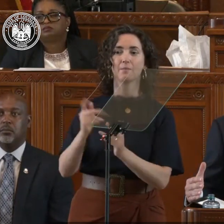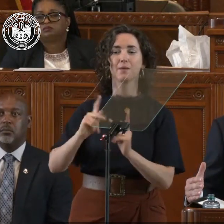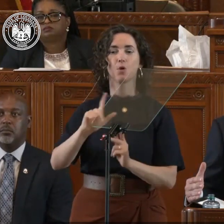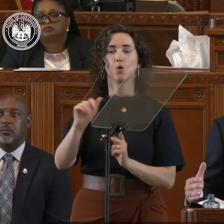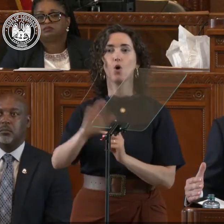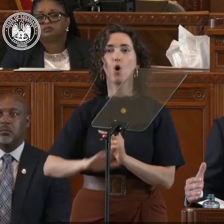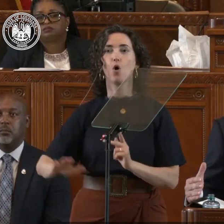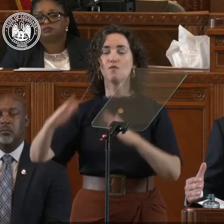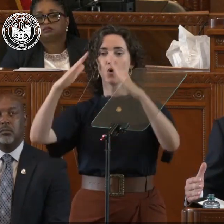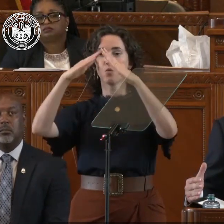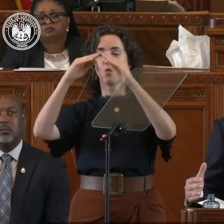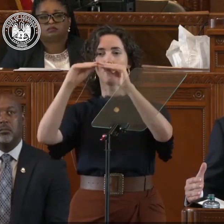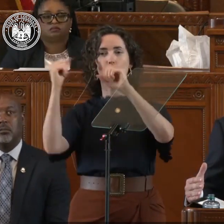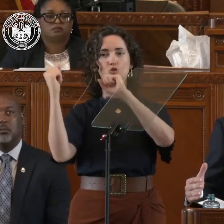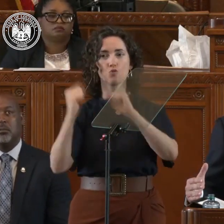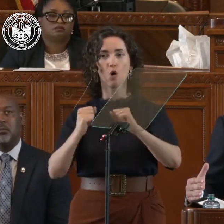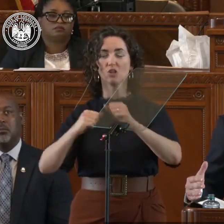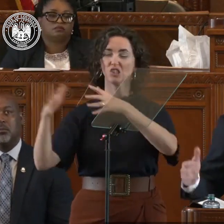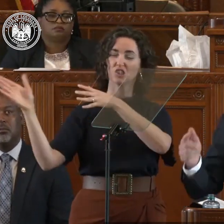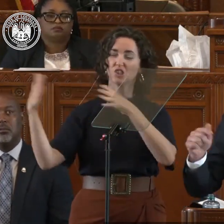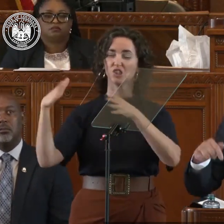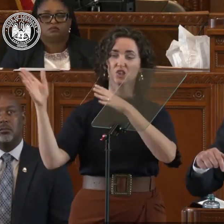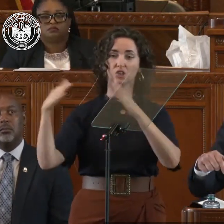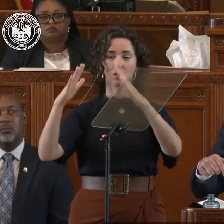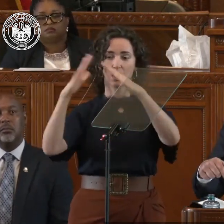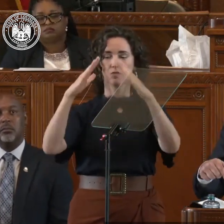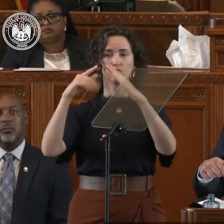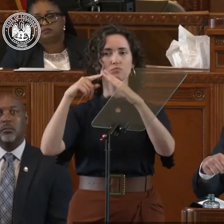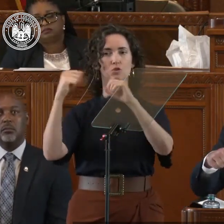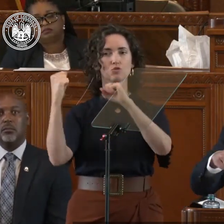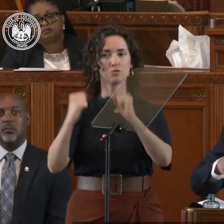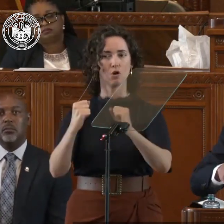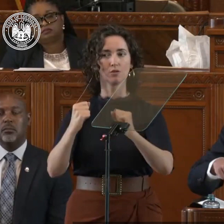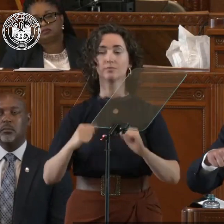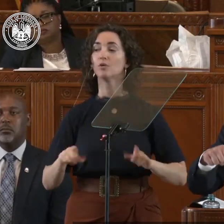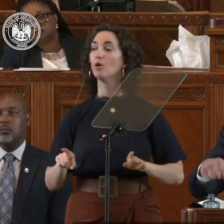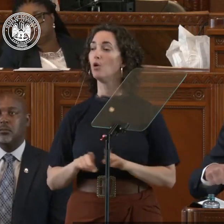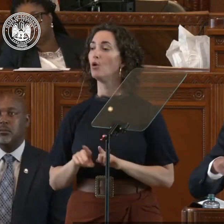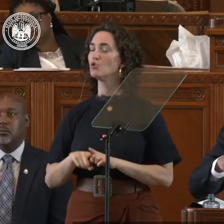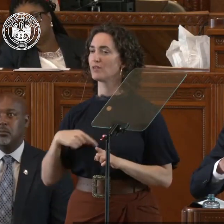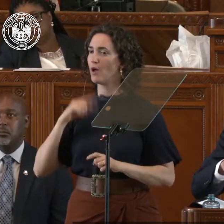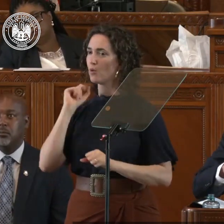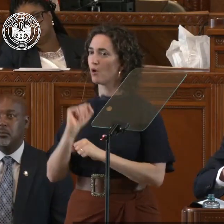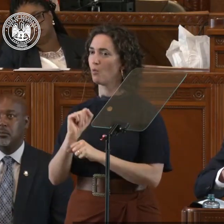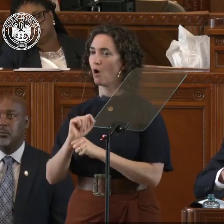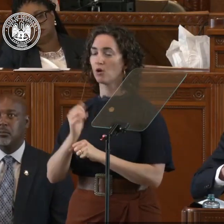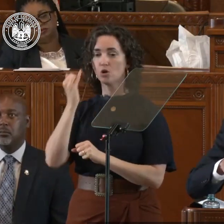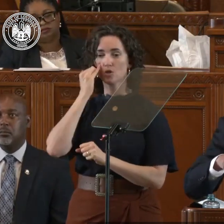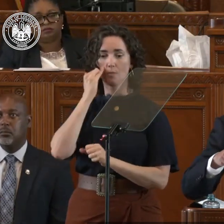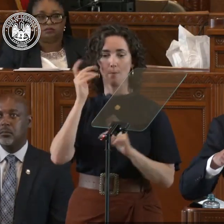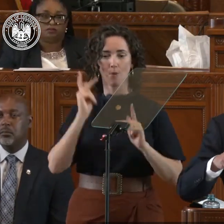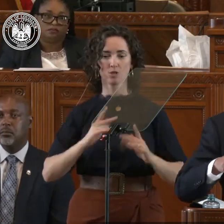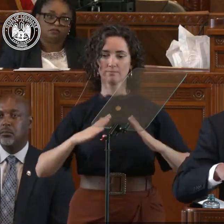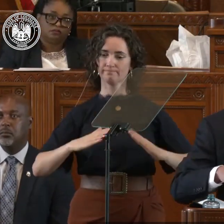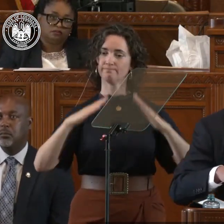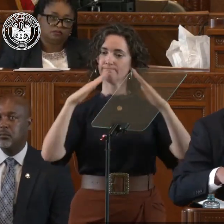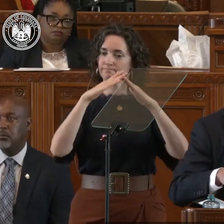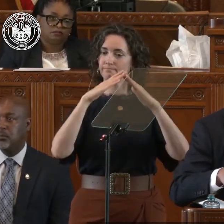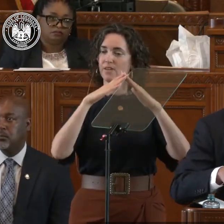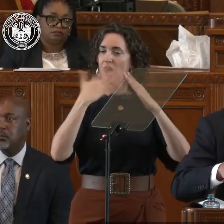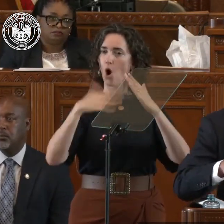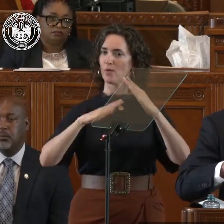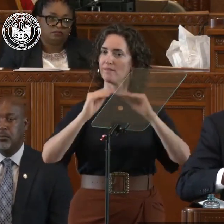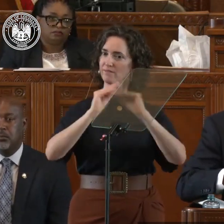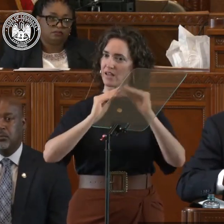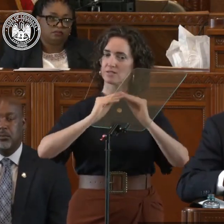make homes more resistant to storm damage, but I'll also be working to make sure that when a homeowner has fortified their roof, they will get the lower insurance